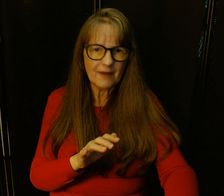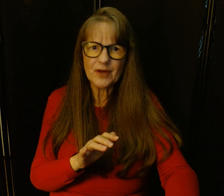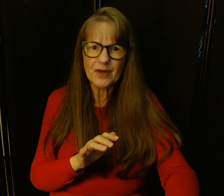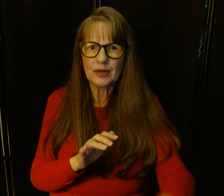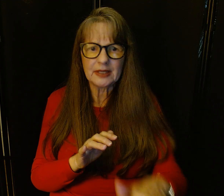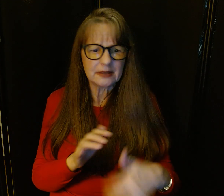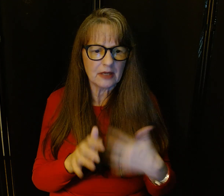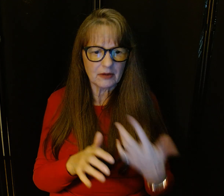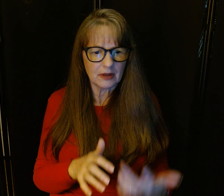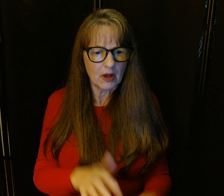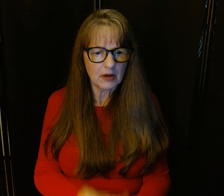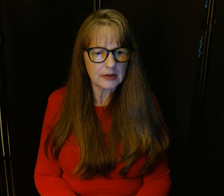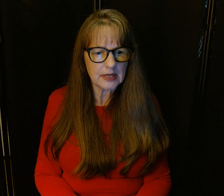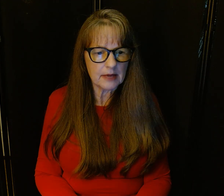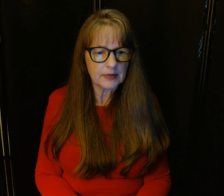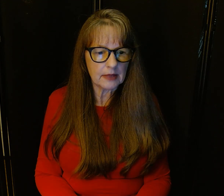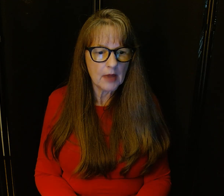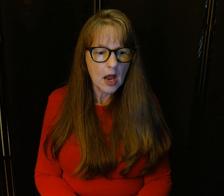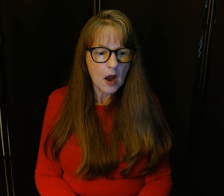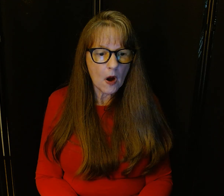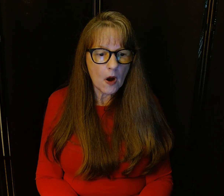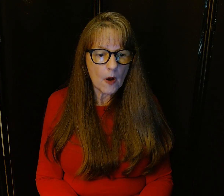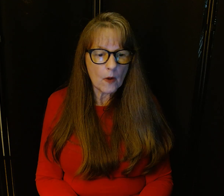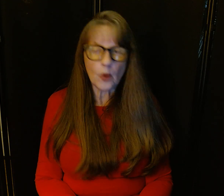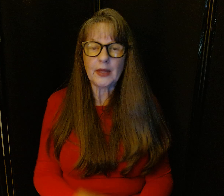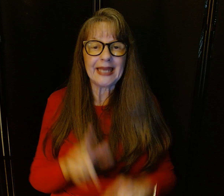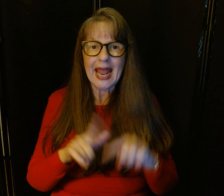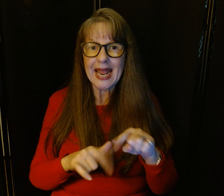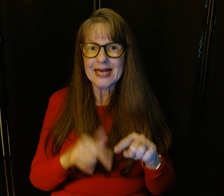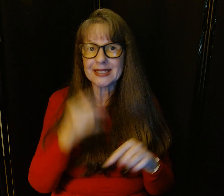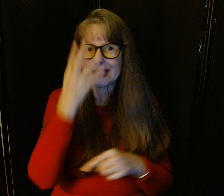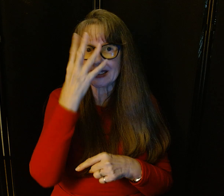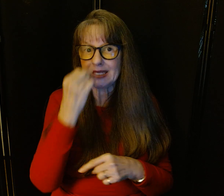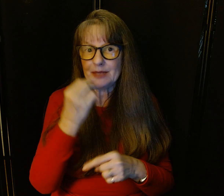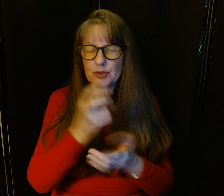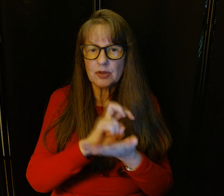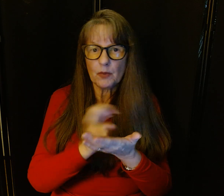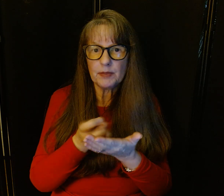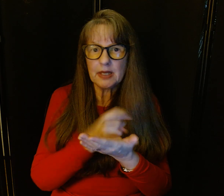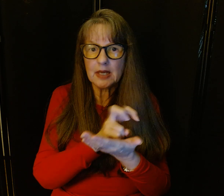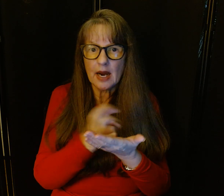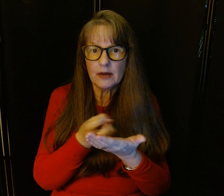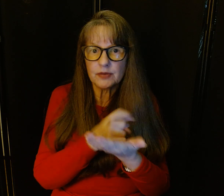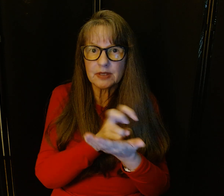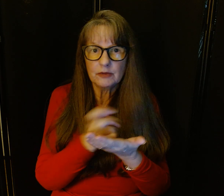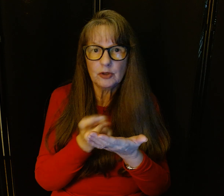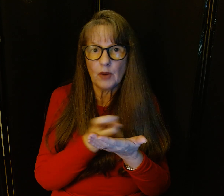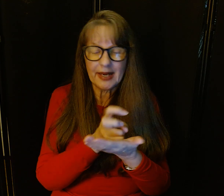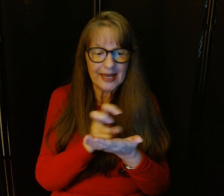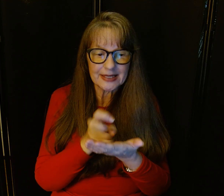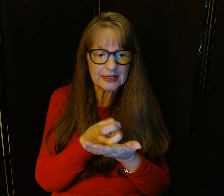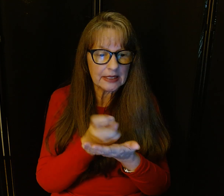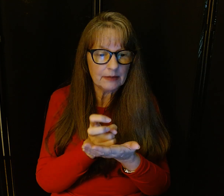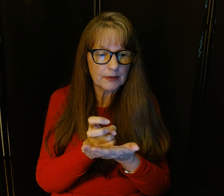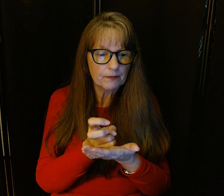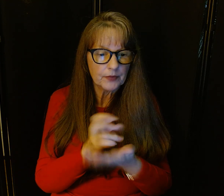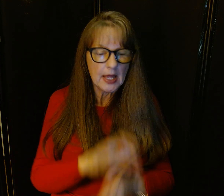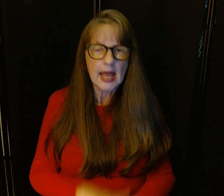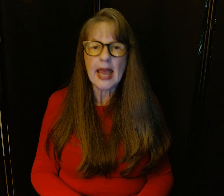phone, it's not on a long time thing. Or they can't sleep, so that would be kind of, I can't sleep. And